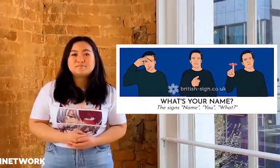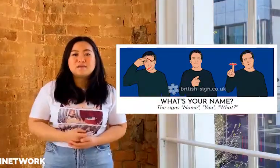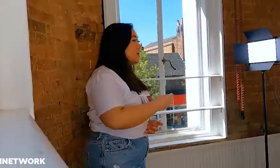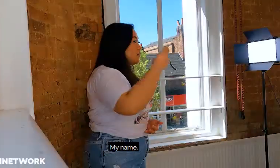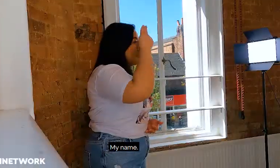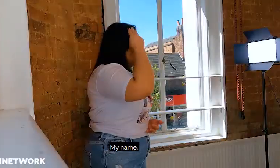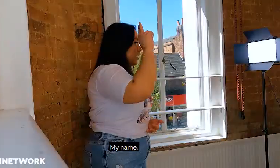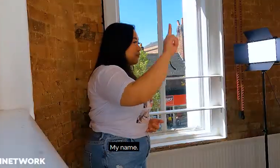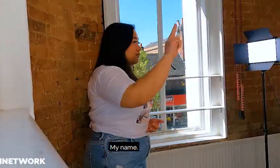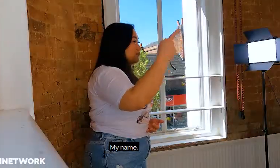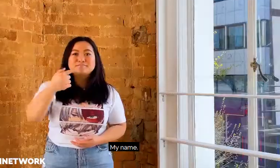My name.